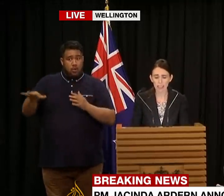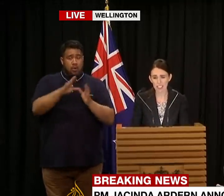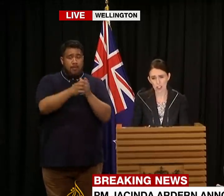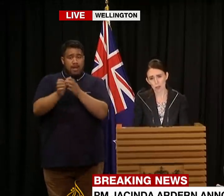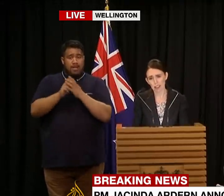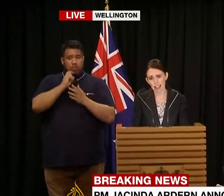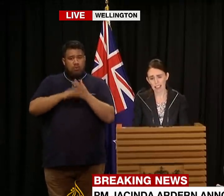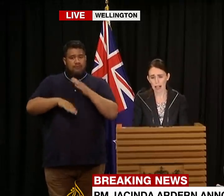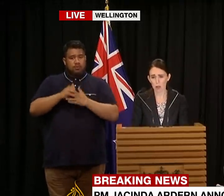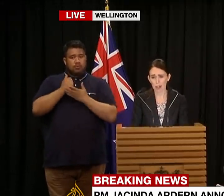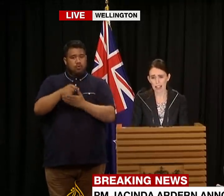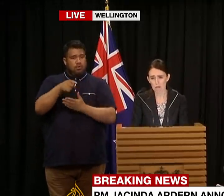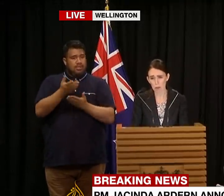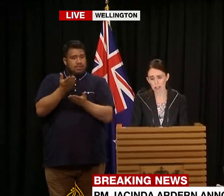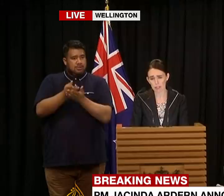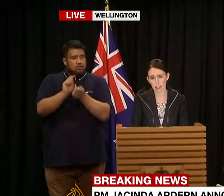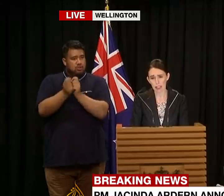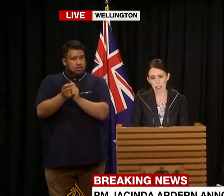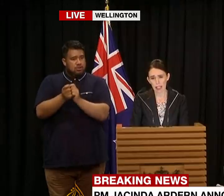it's not for me to determine that.